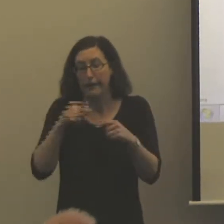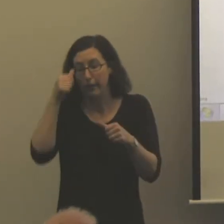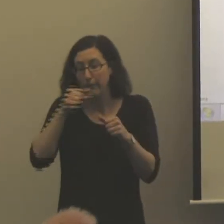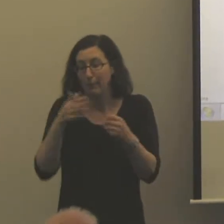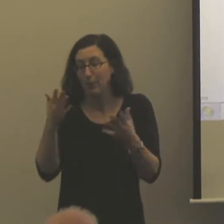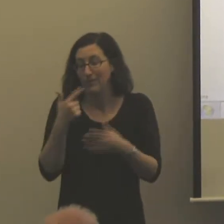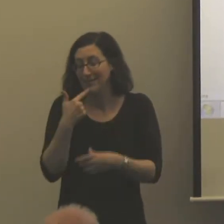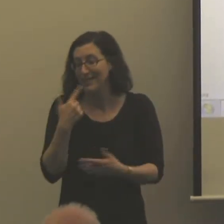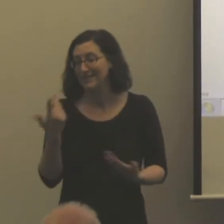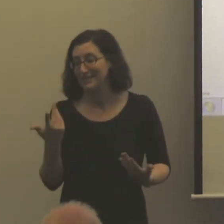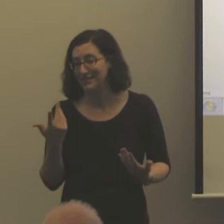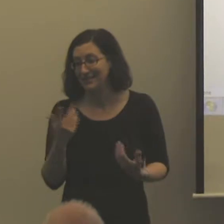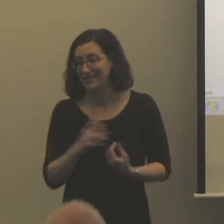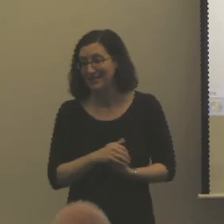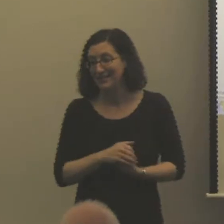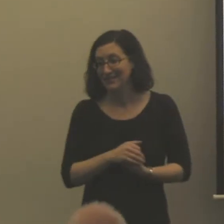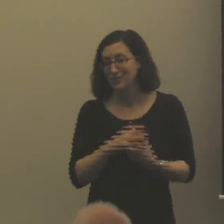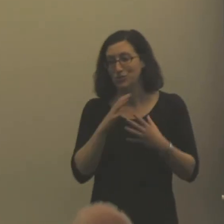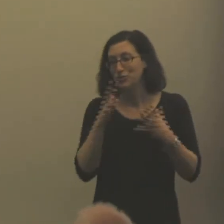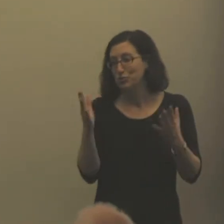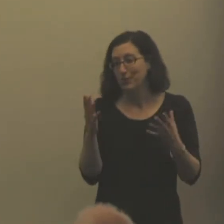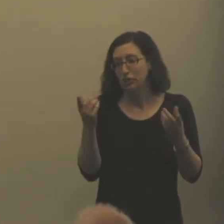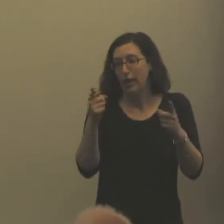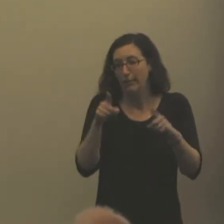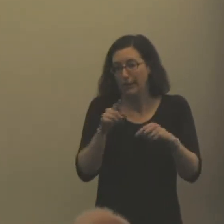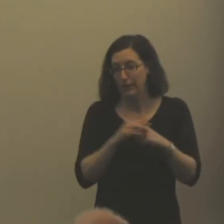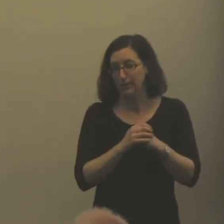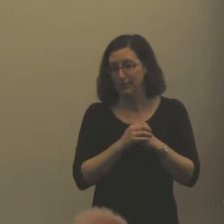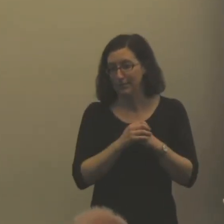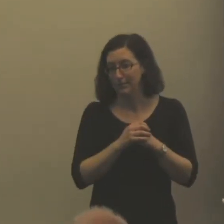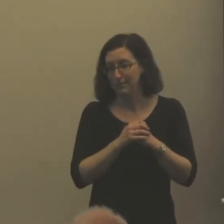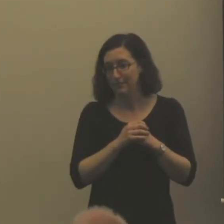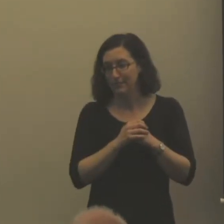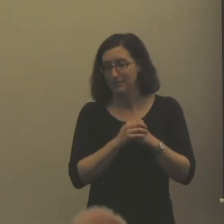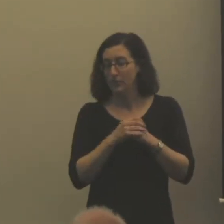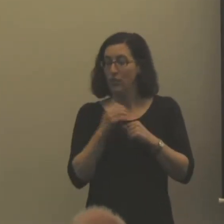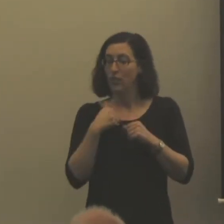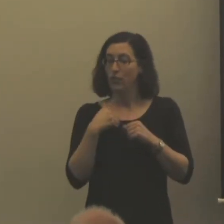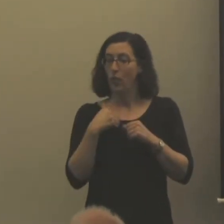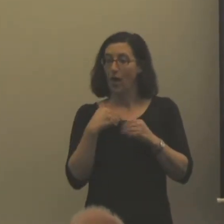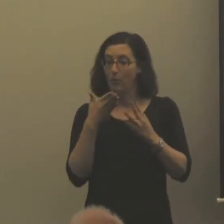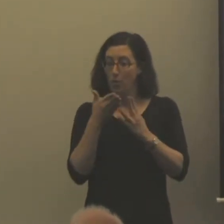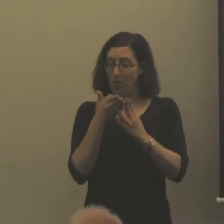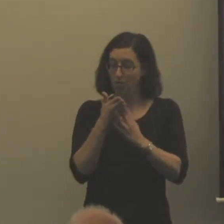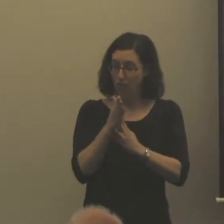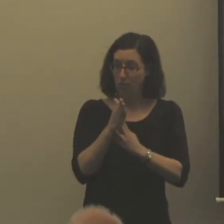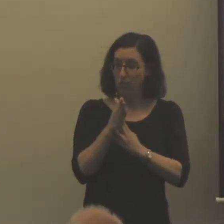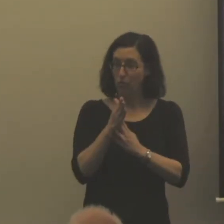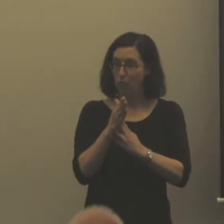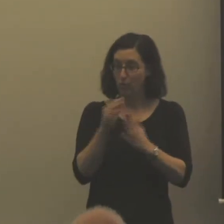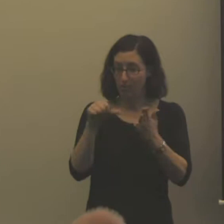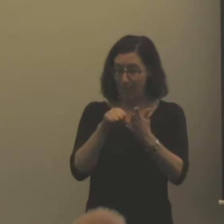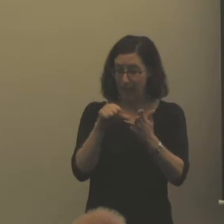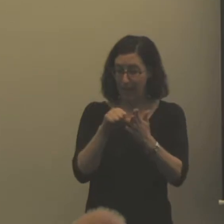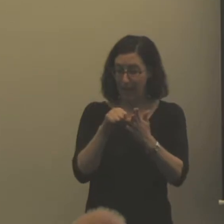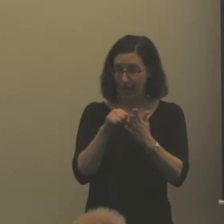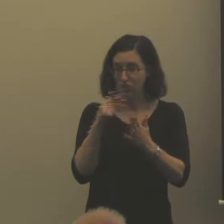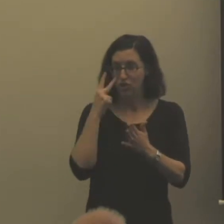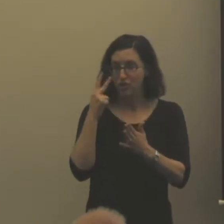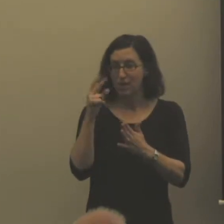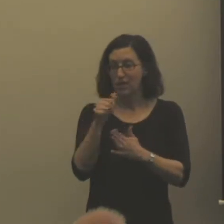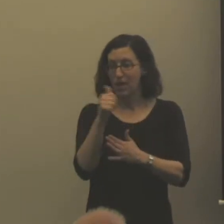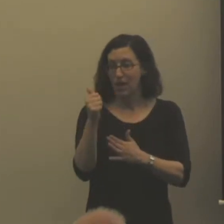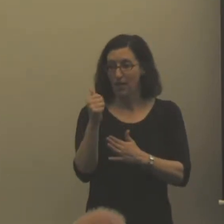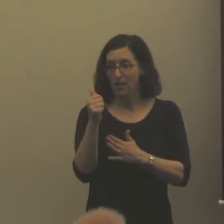be honest with you, because there's so much going on there. So as I'm moving through the page, we'll see some other